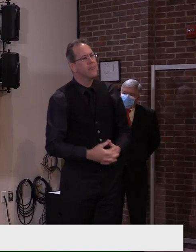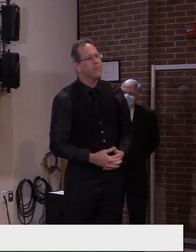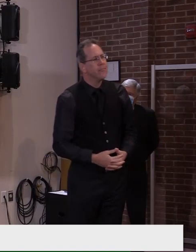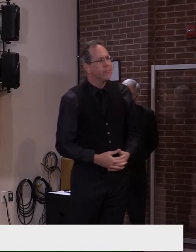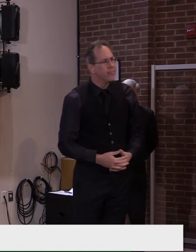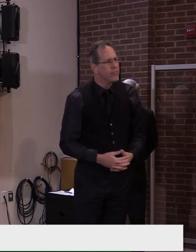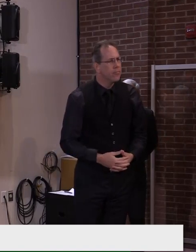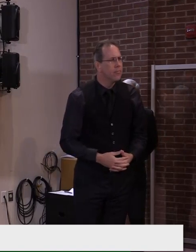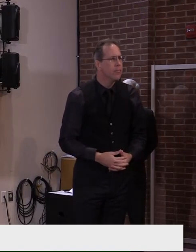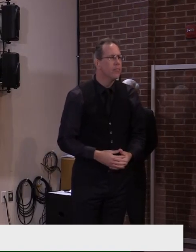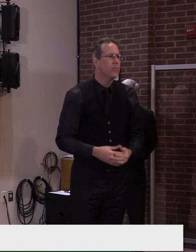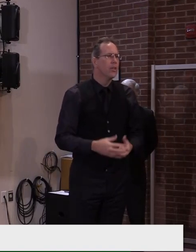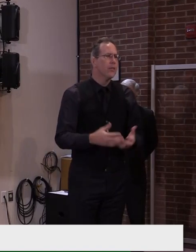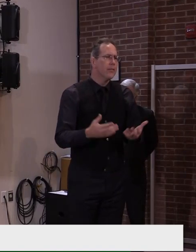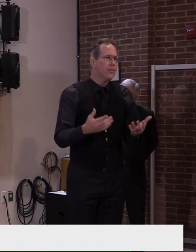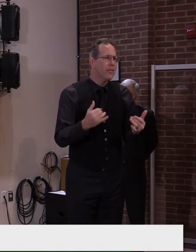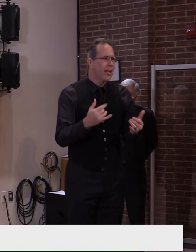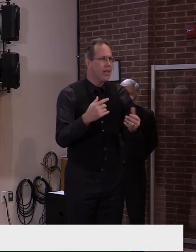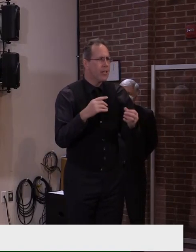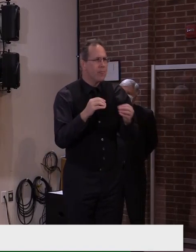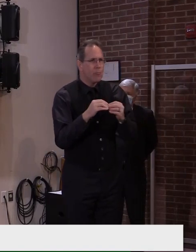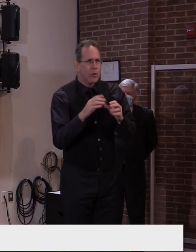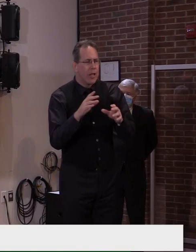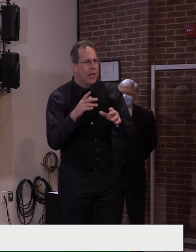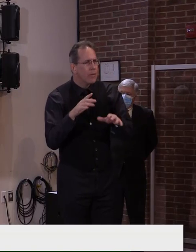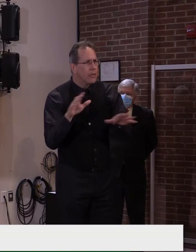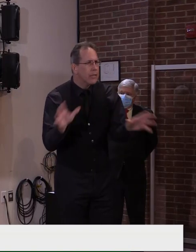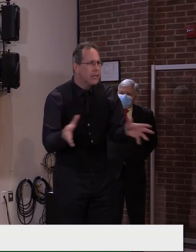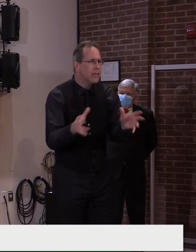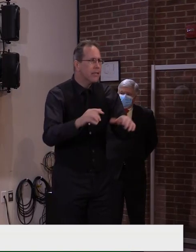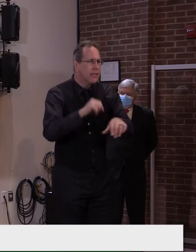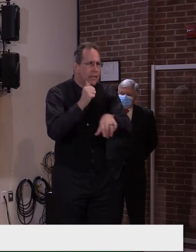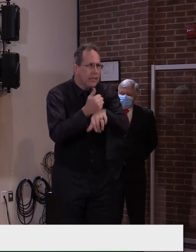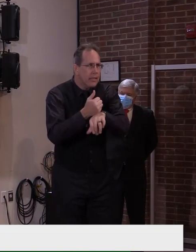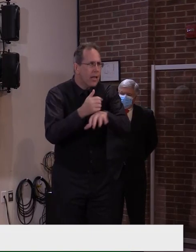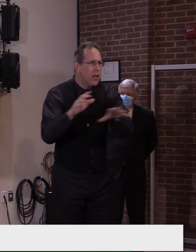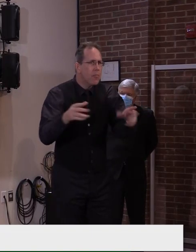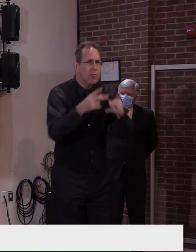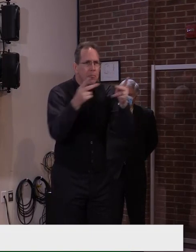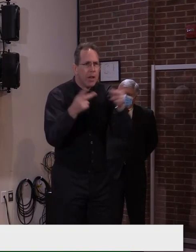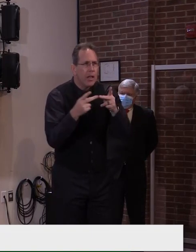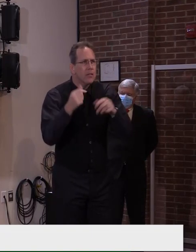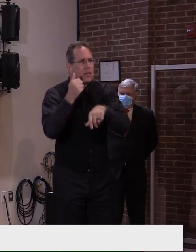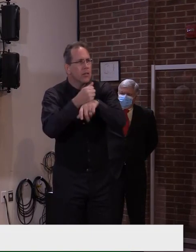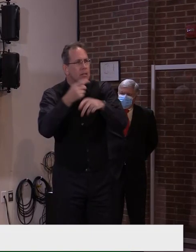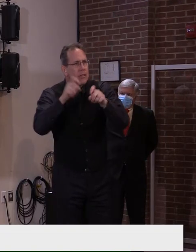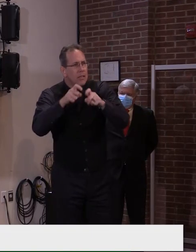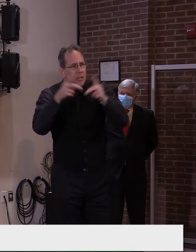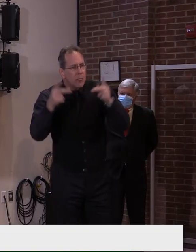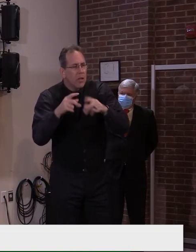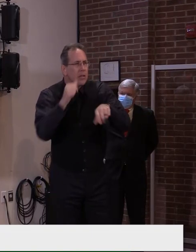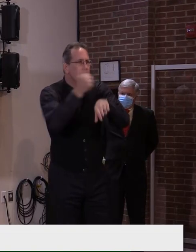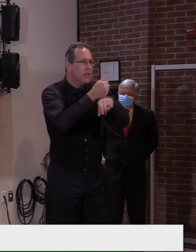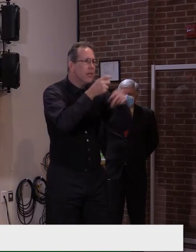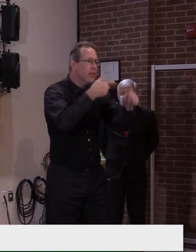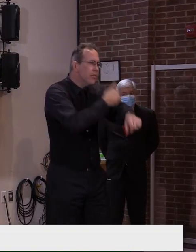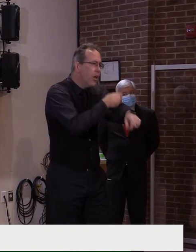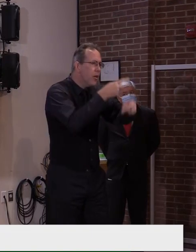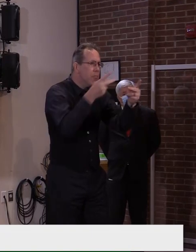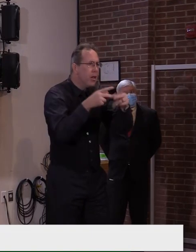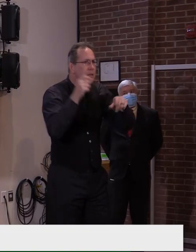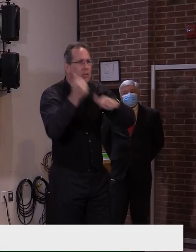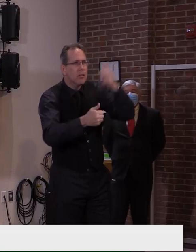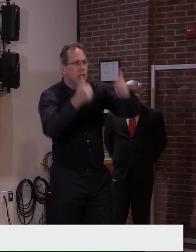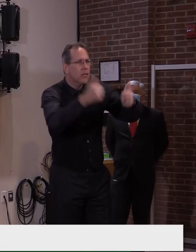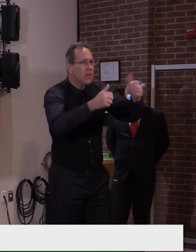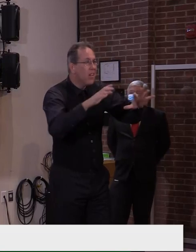we have now in terms of testing centers, et cetera. But you don't know if it's going to be weeks or months before we see a big shift in